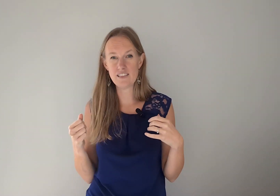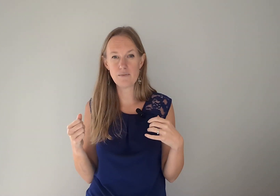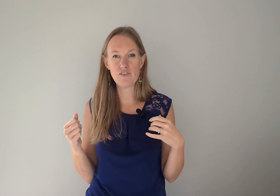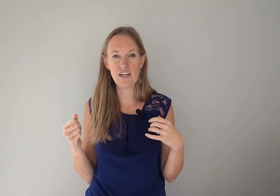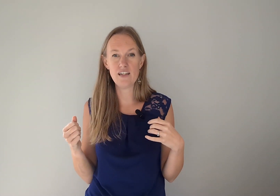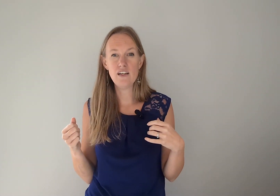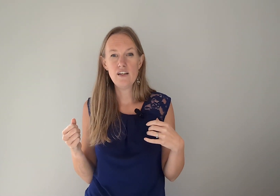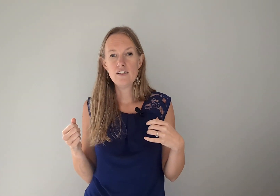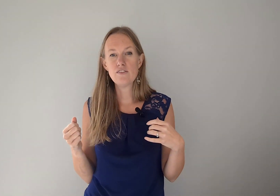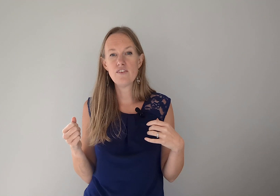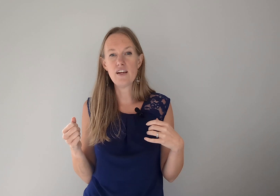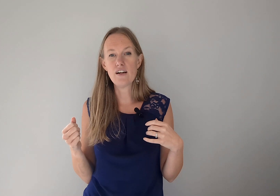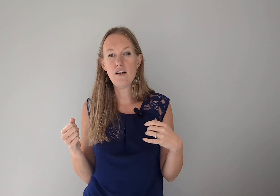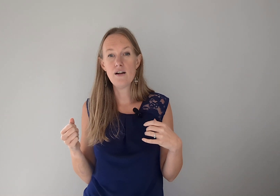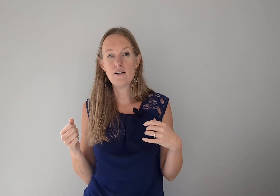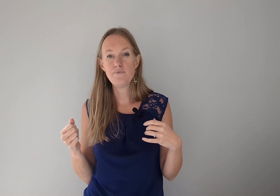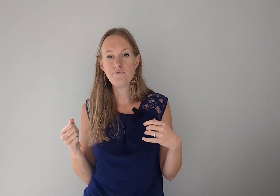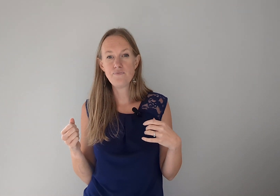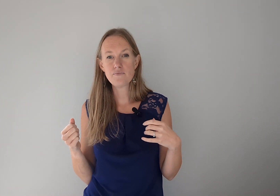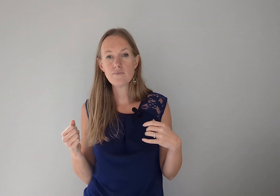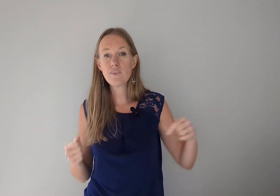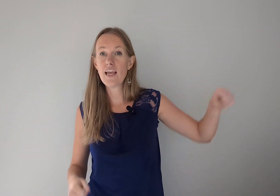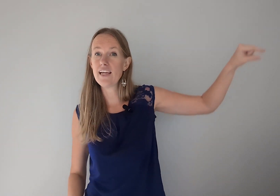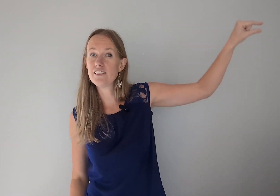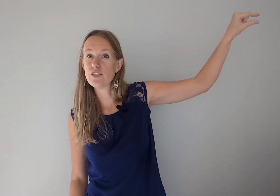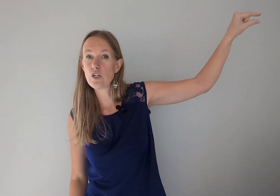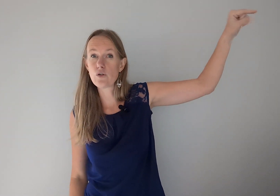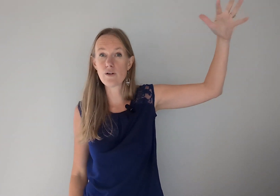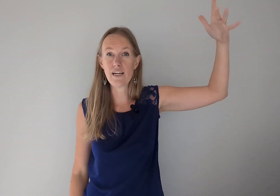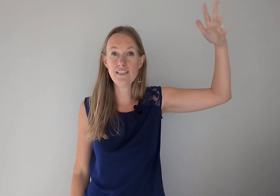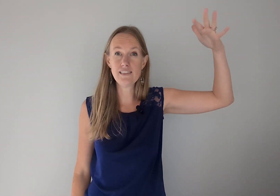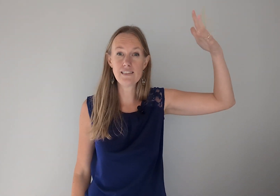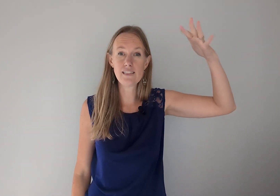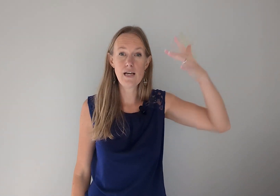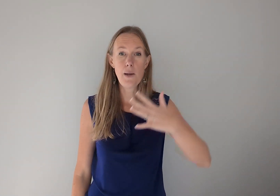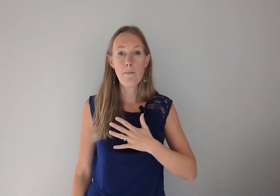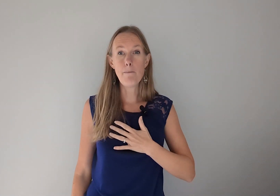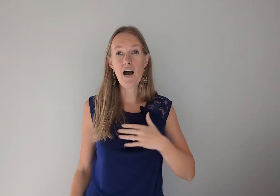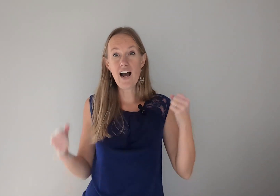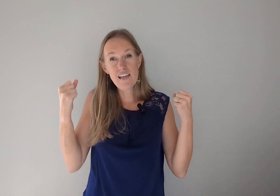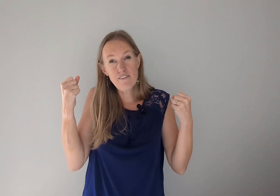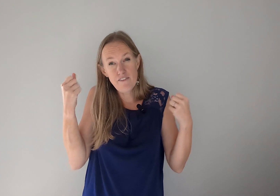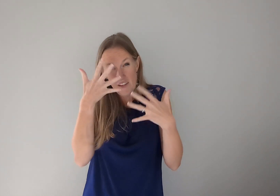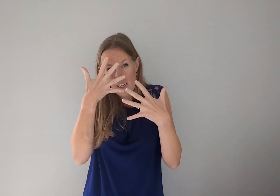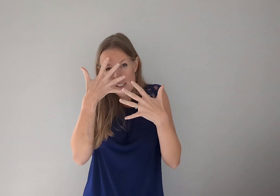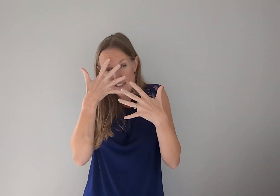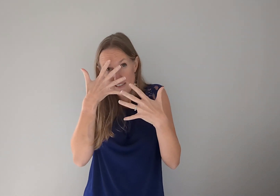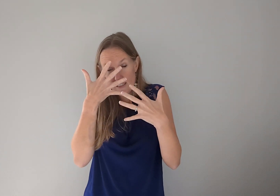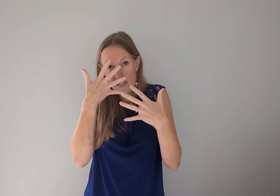I'm afraid. To fear. And grace, my fears, and